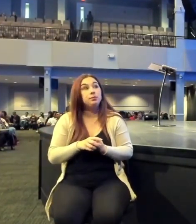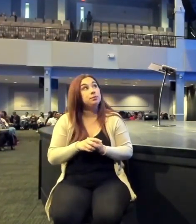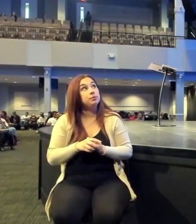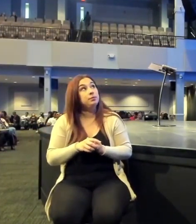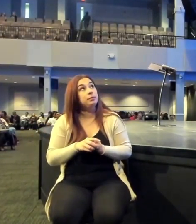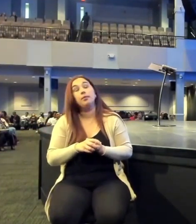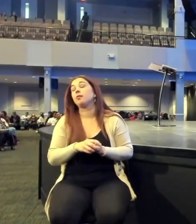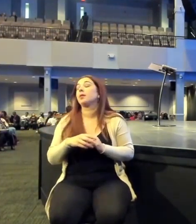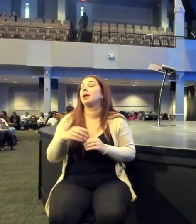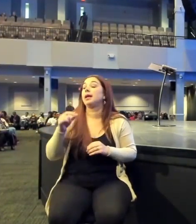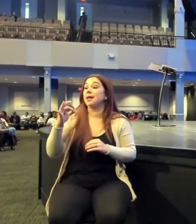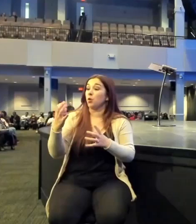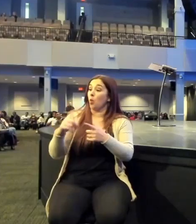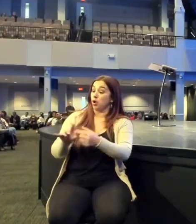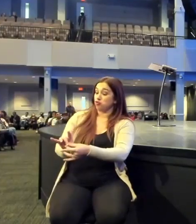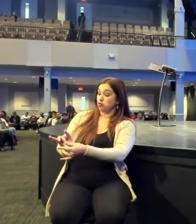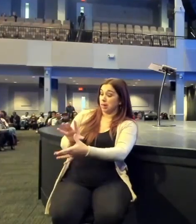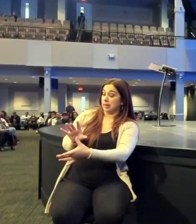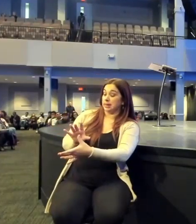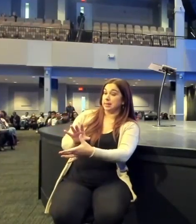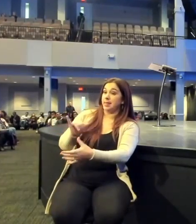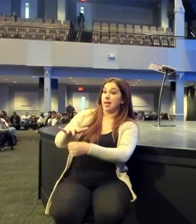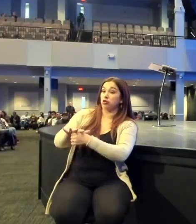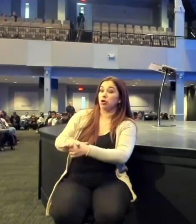what? Practice a